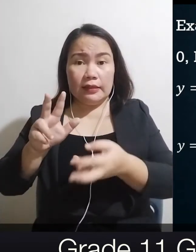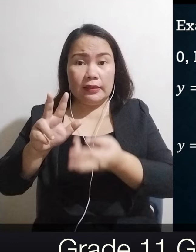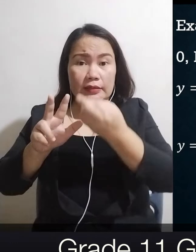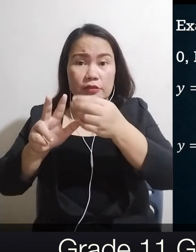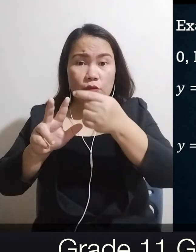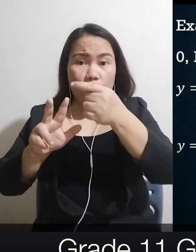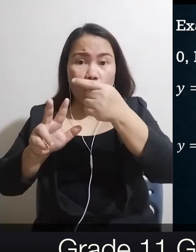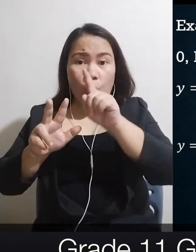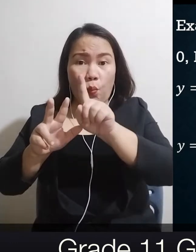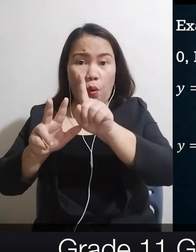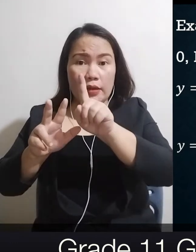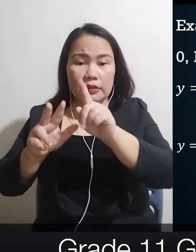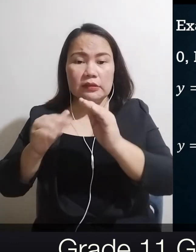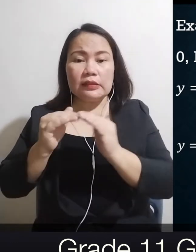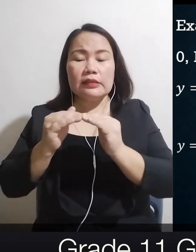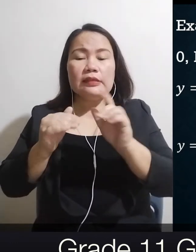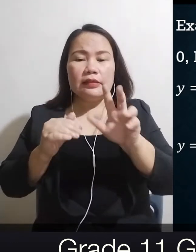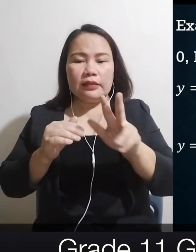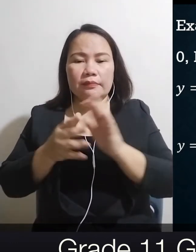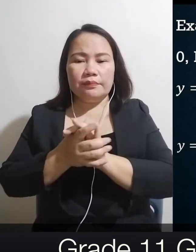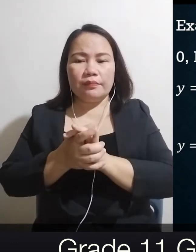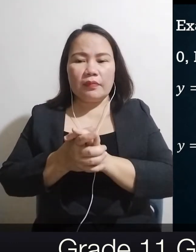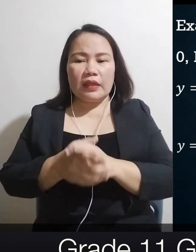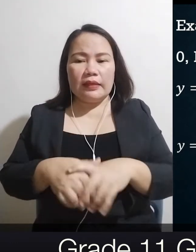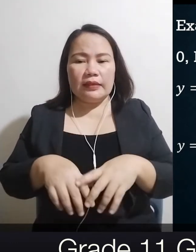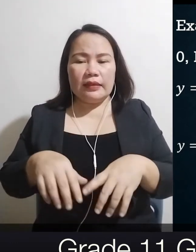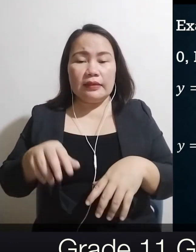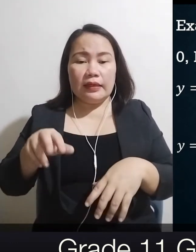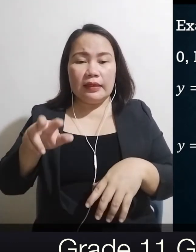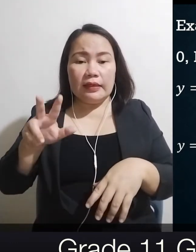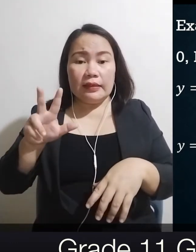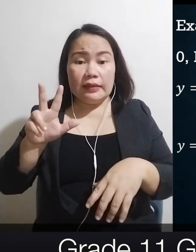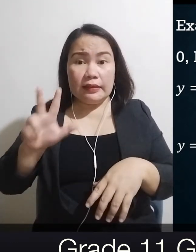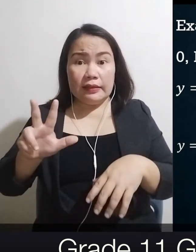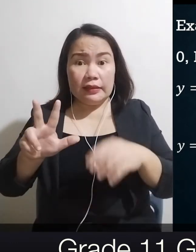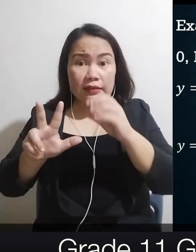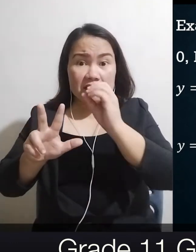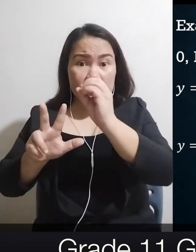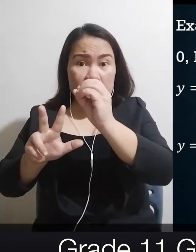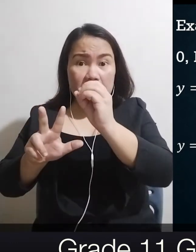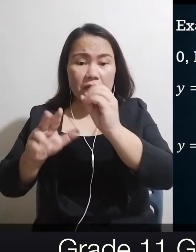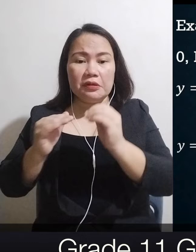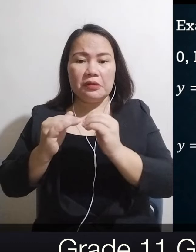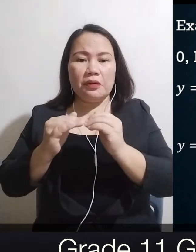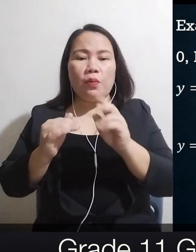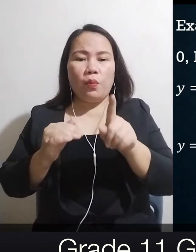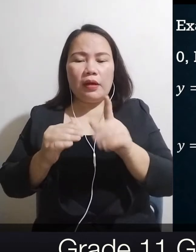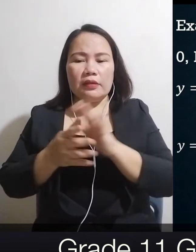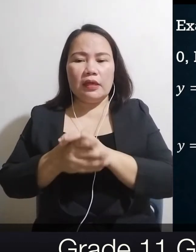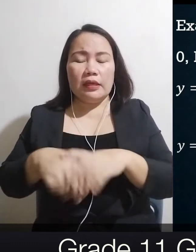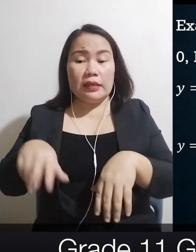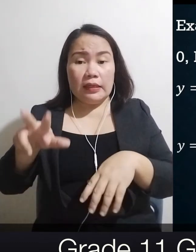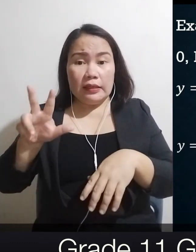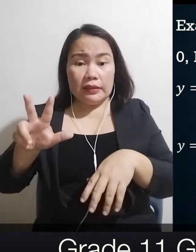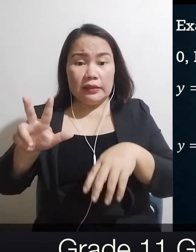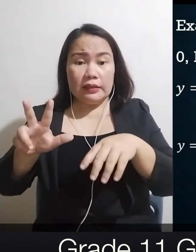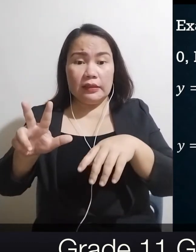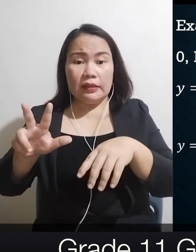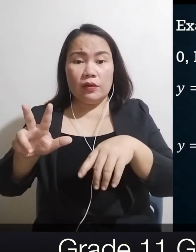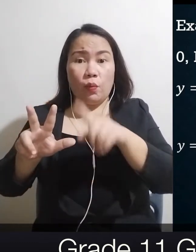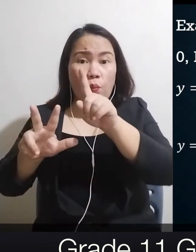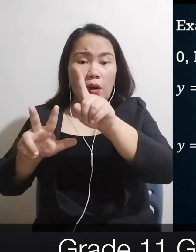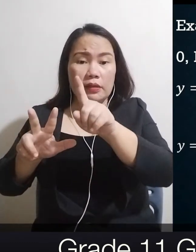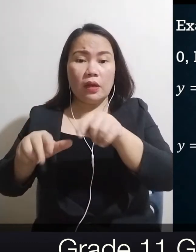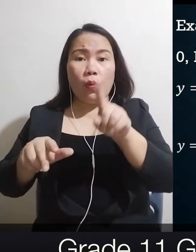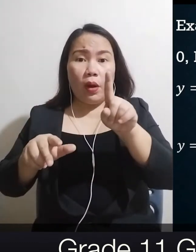0, that is 1. So, any number raised to 0, the answer is 1. 1/3 raised to 1, that is 1/3.